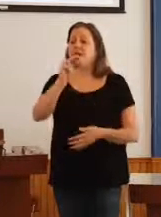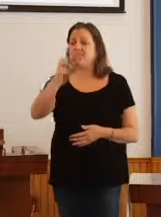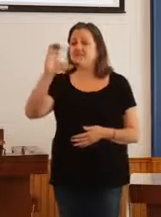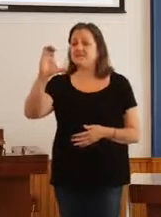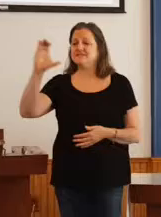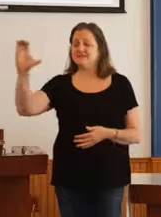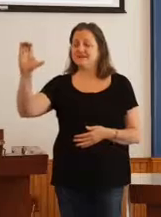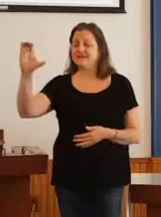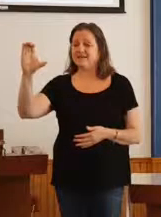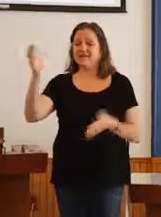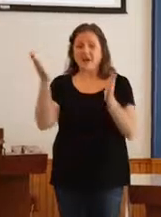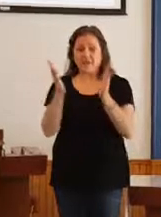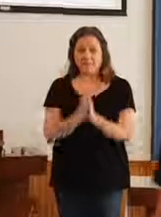Amen.